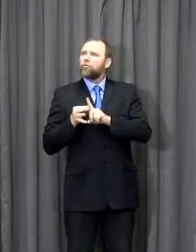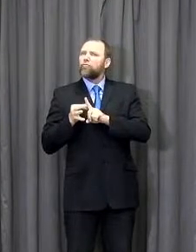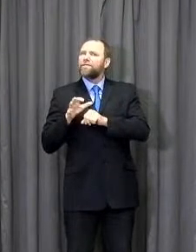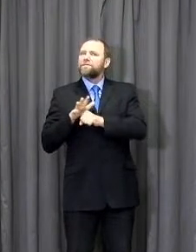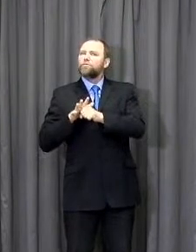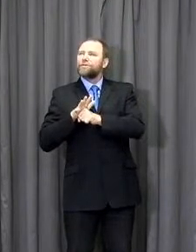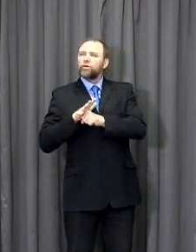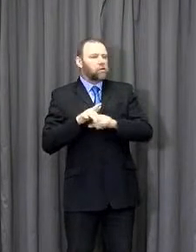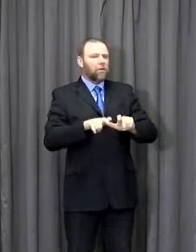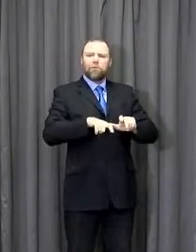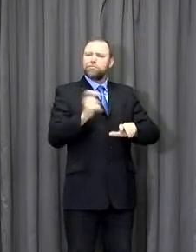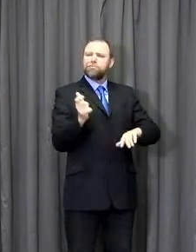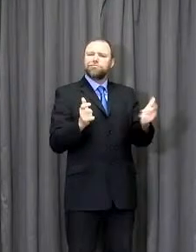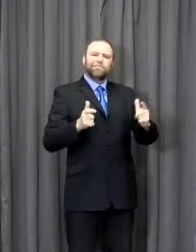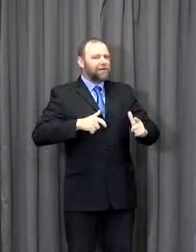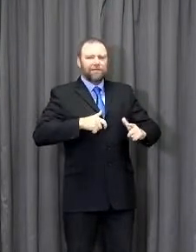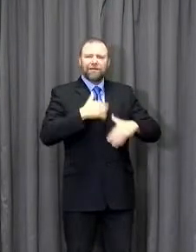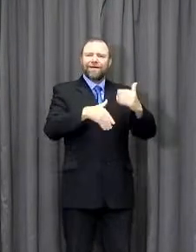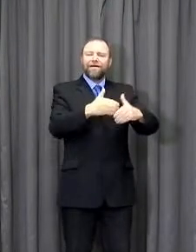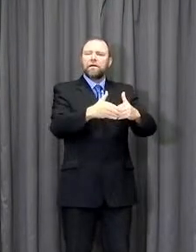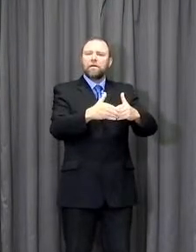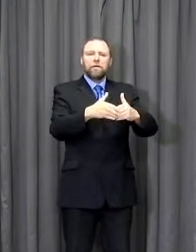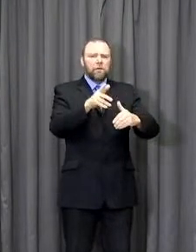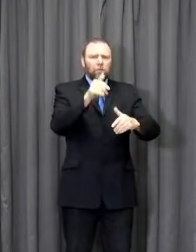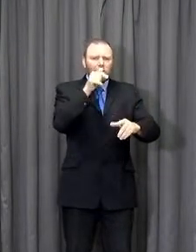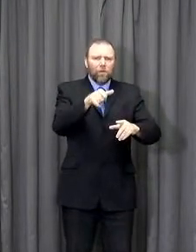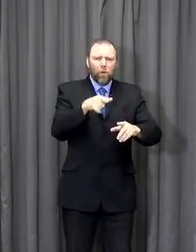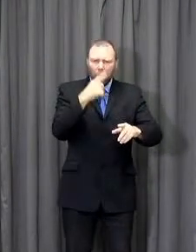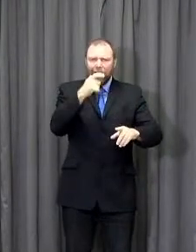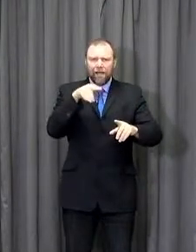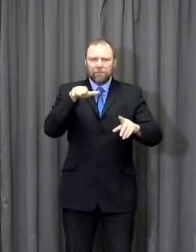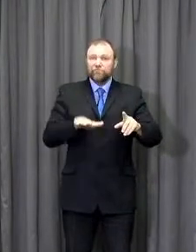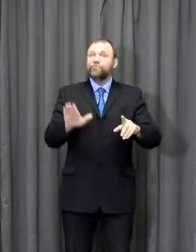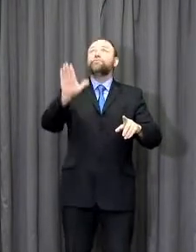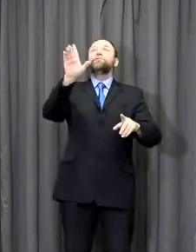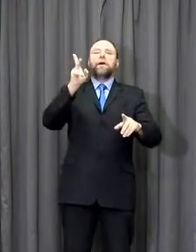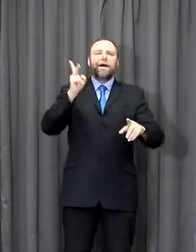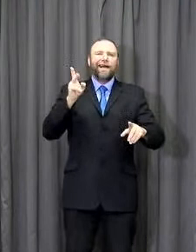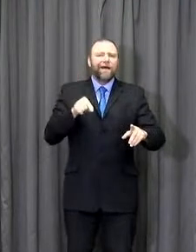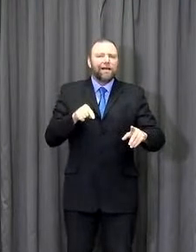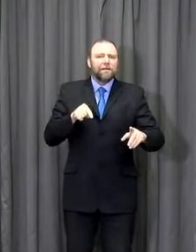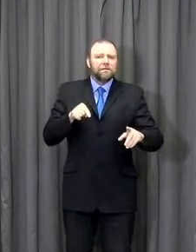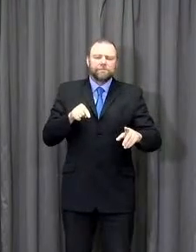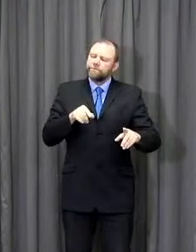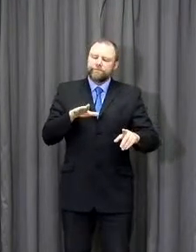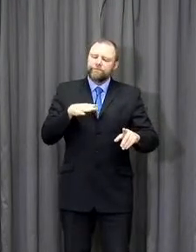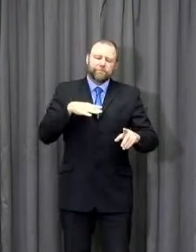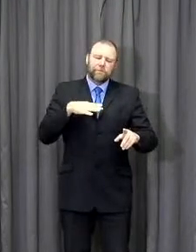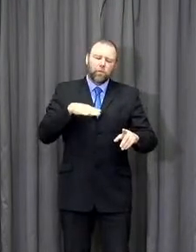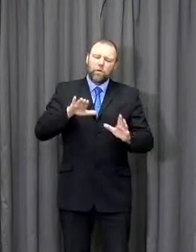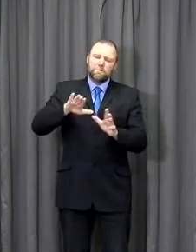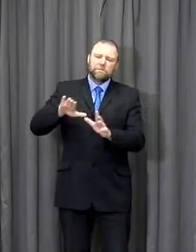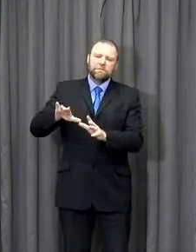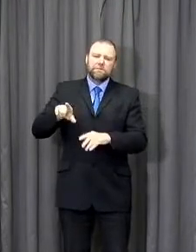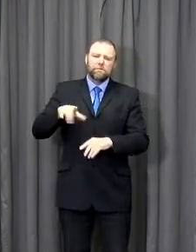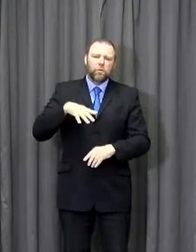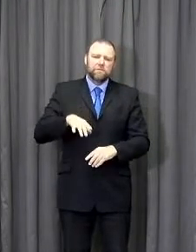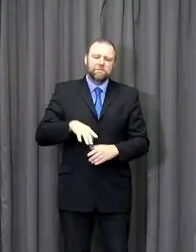the community. If we relax our measures too soon, we know how quickly the virus can resurge, and we need to avoid that at all costs.